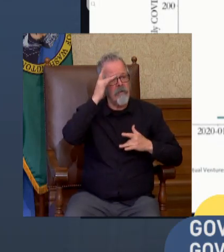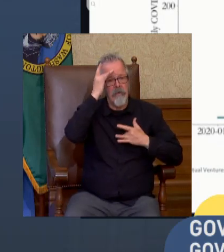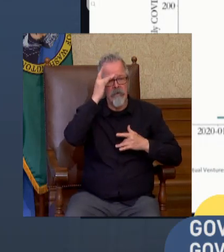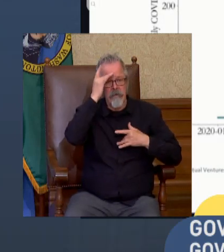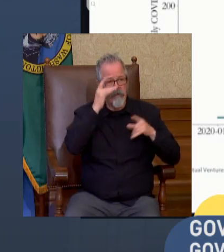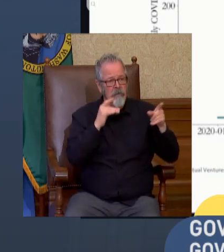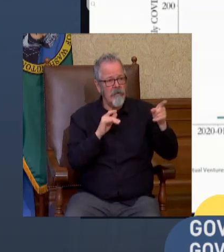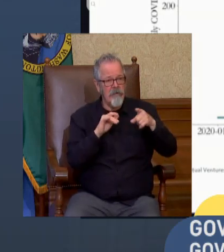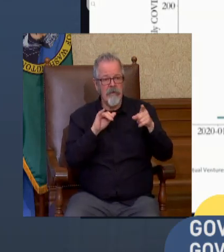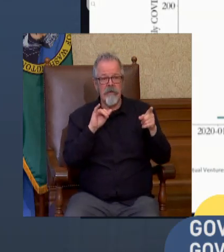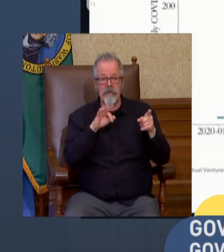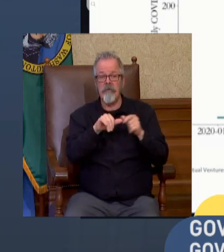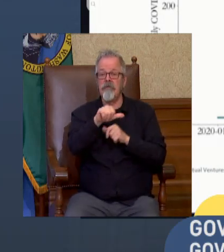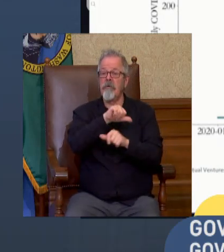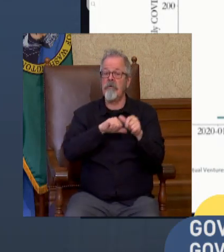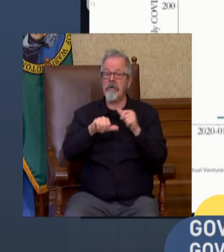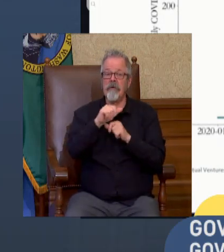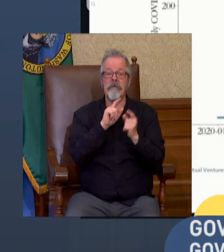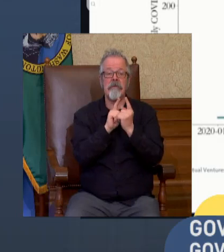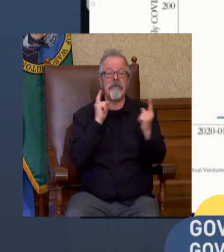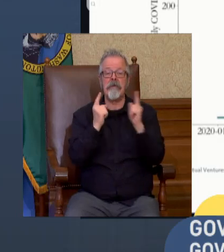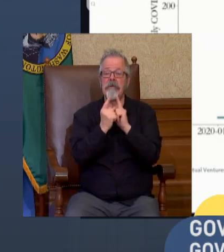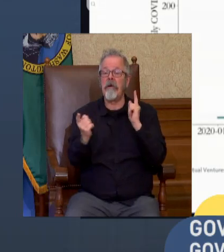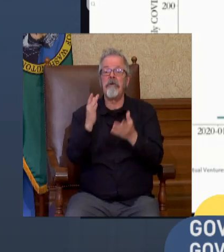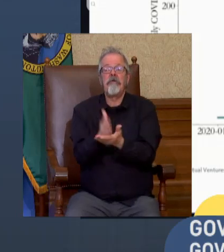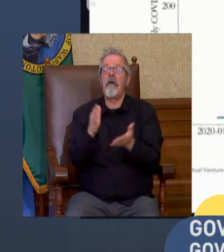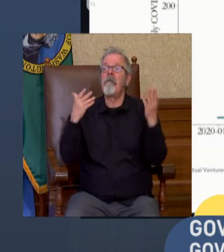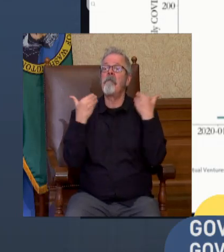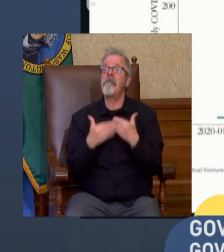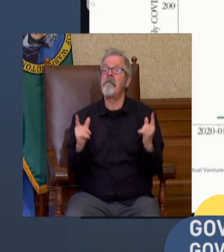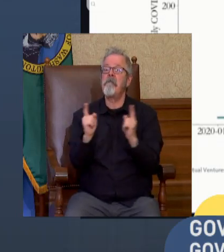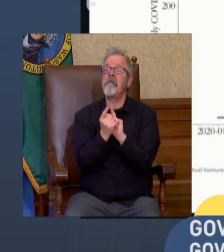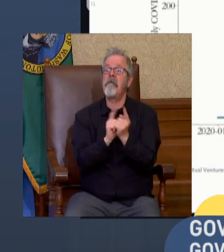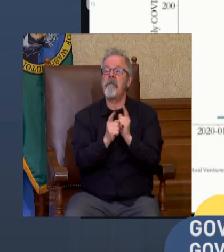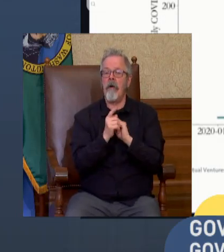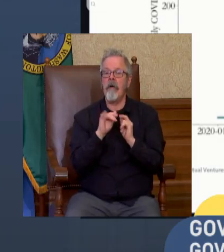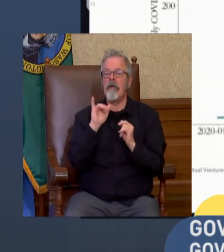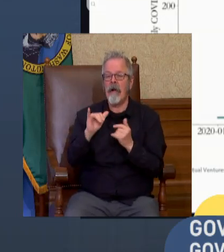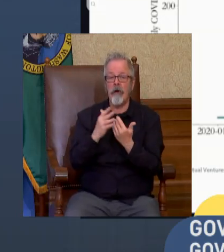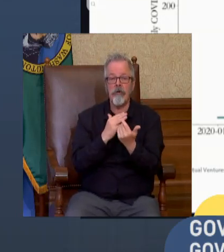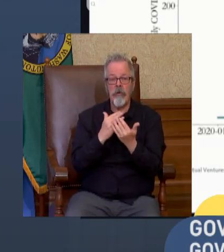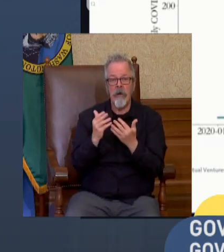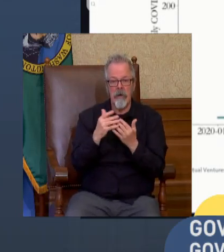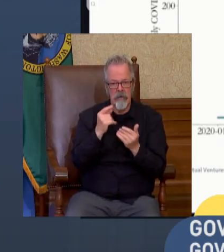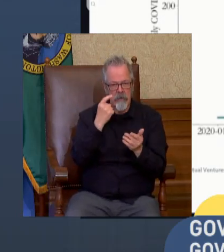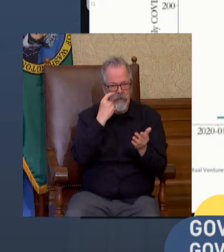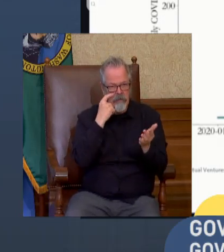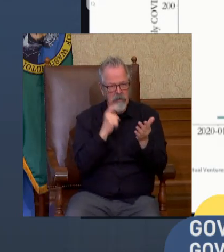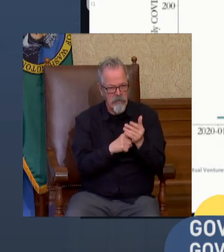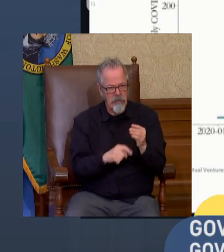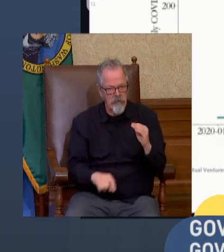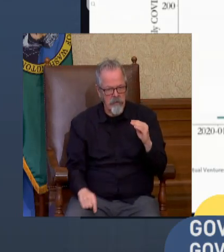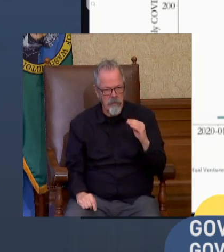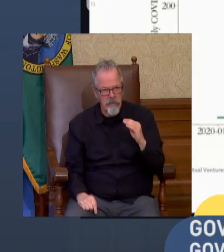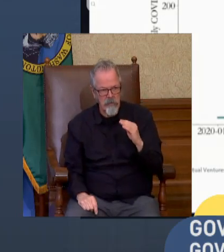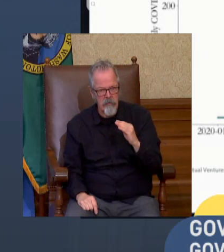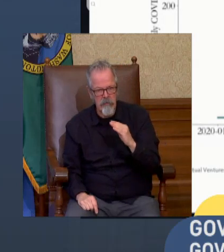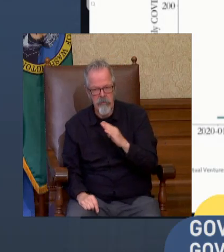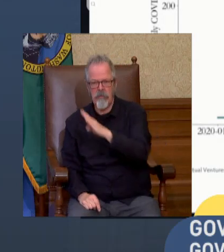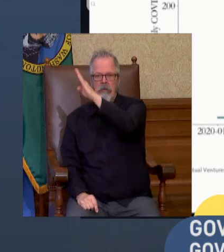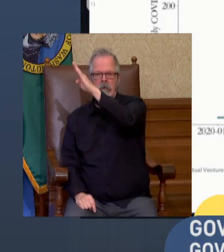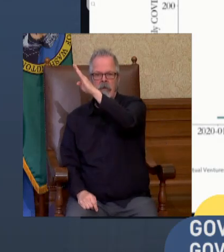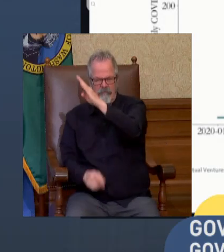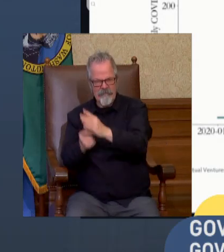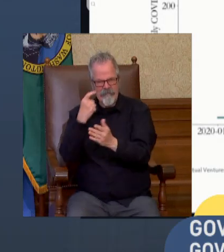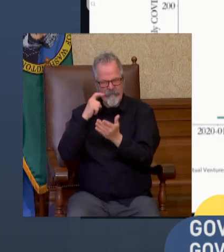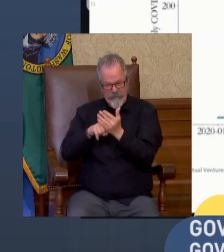social distancing at this time or shortly after this time. It goes up dramatically. And when I say dramatically,